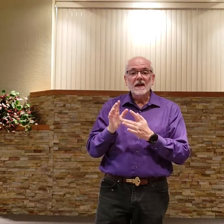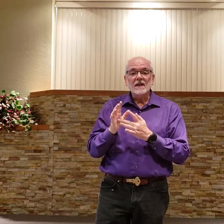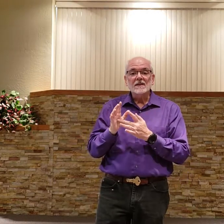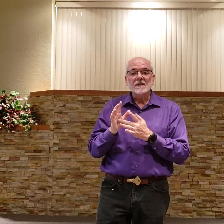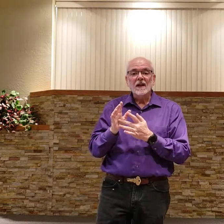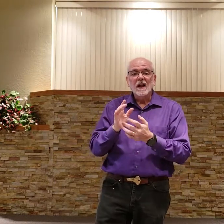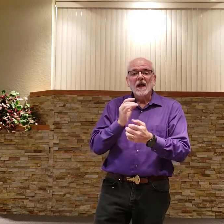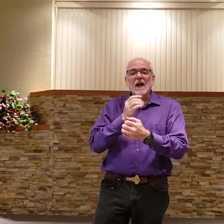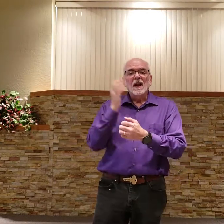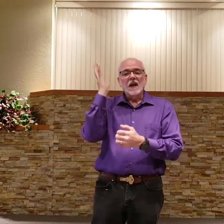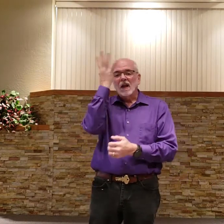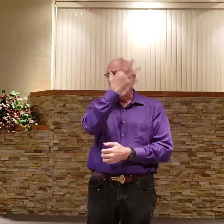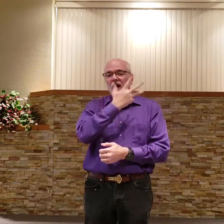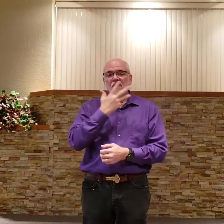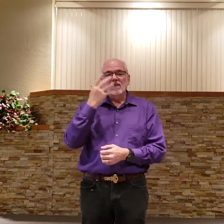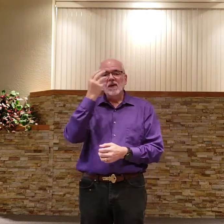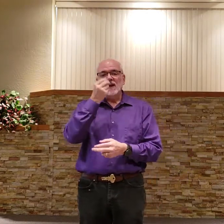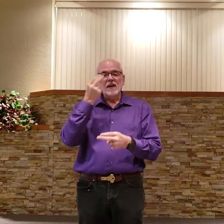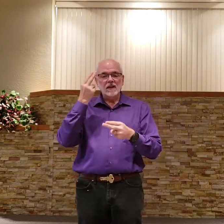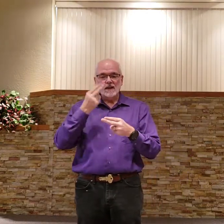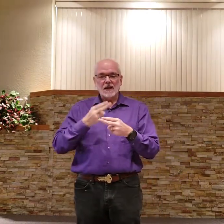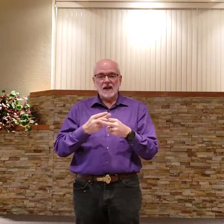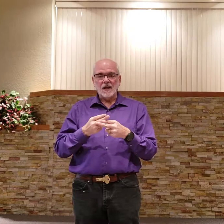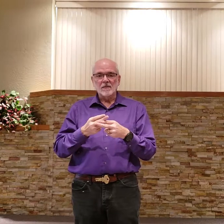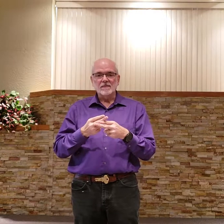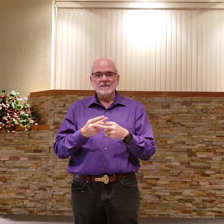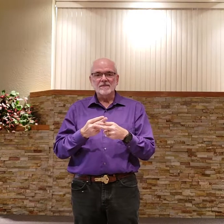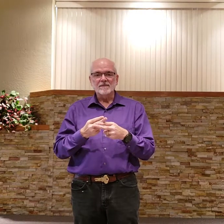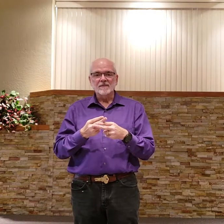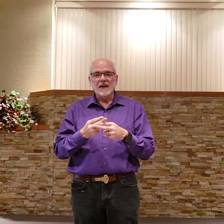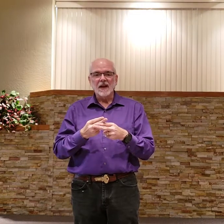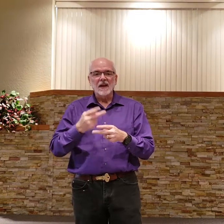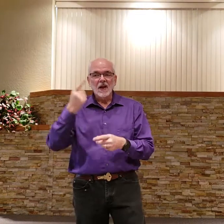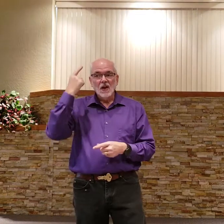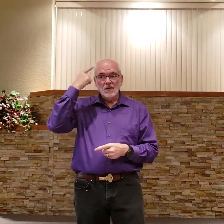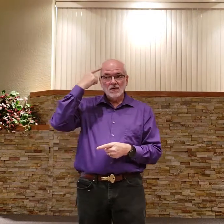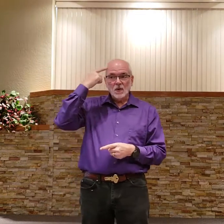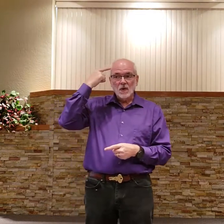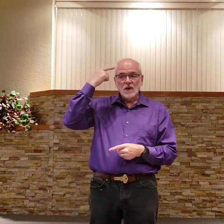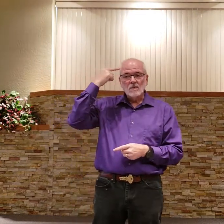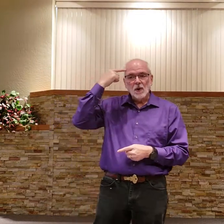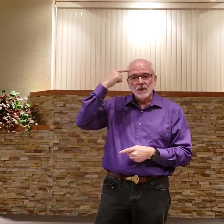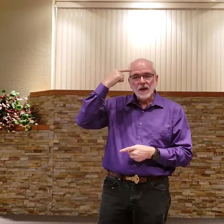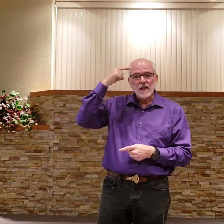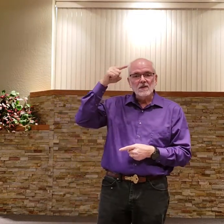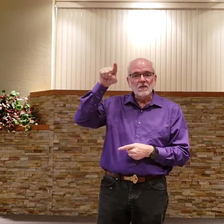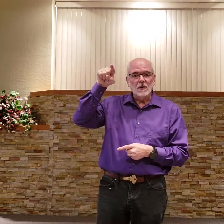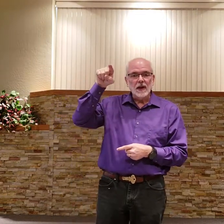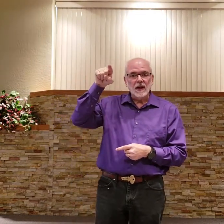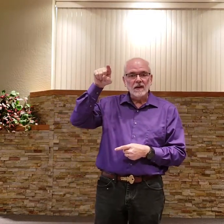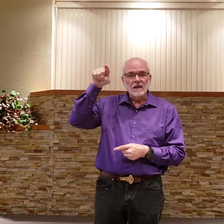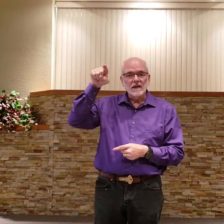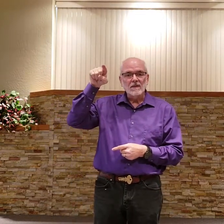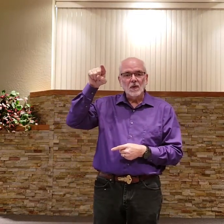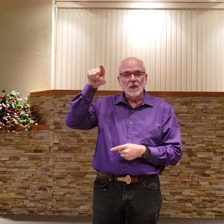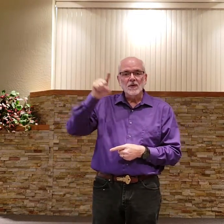Jesus, lovely name. Okay, four, point to your head and rotate. Four,